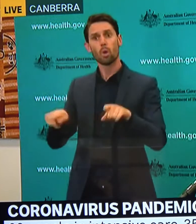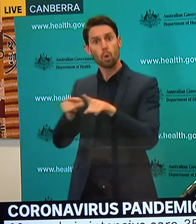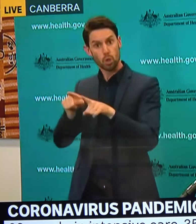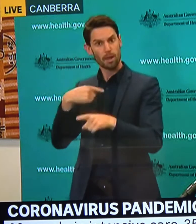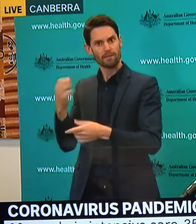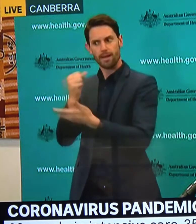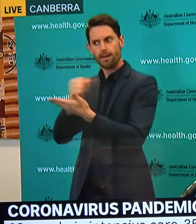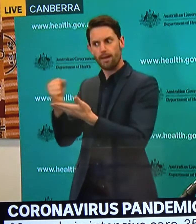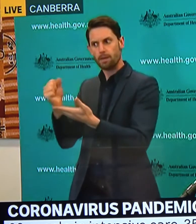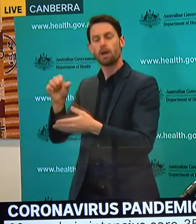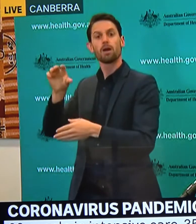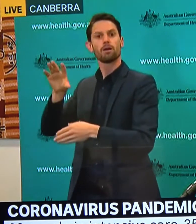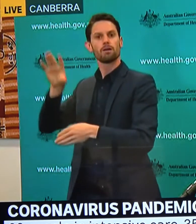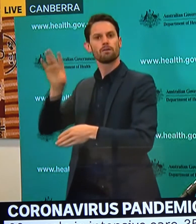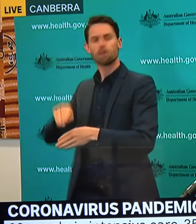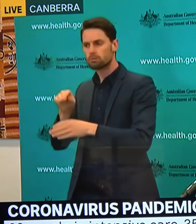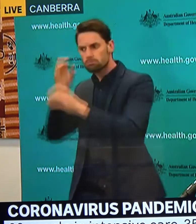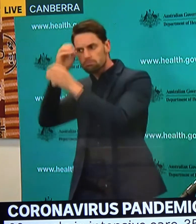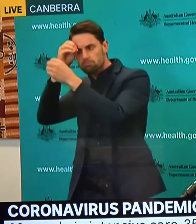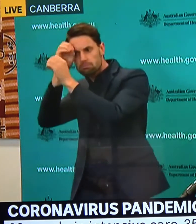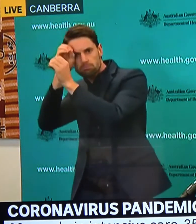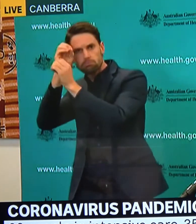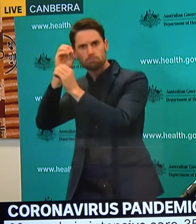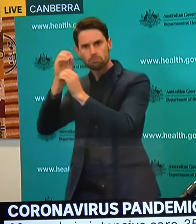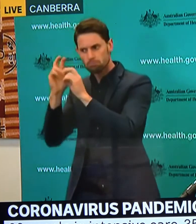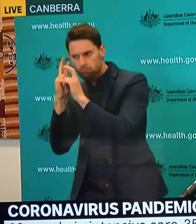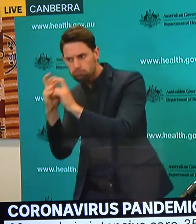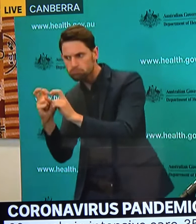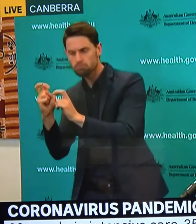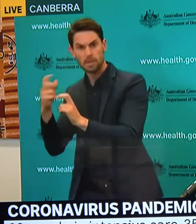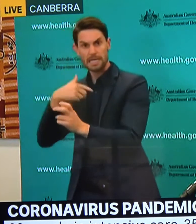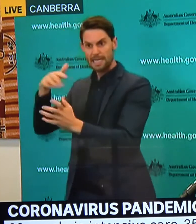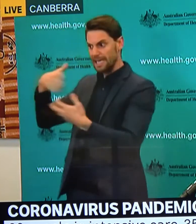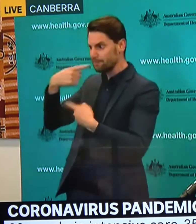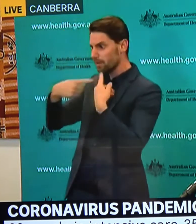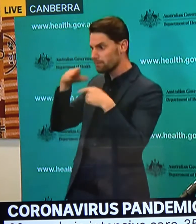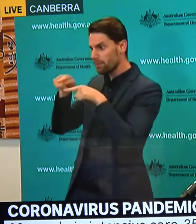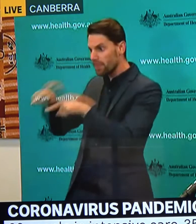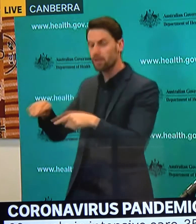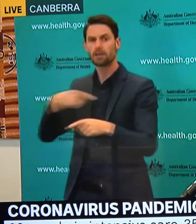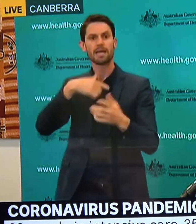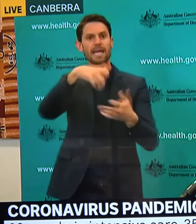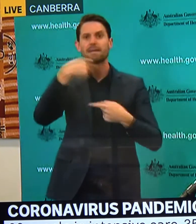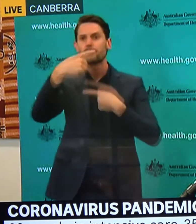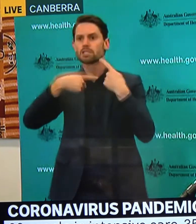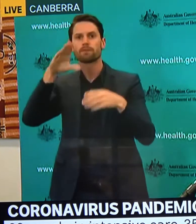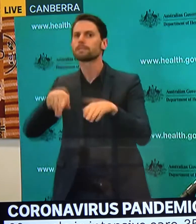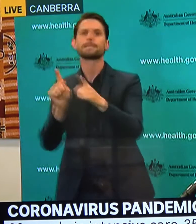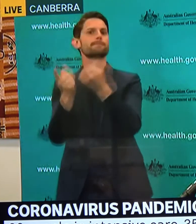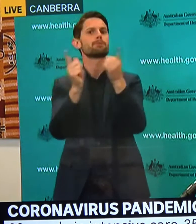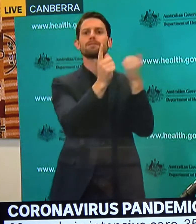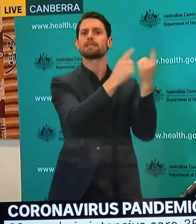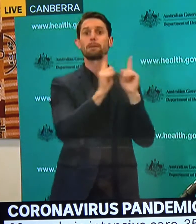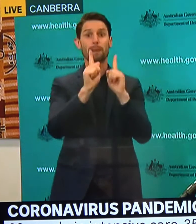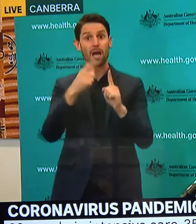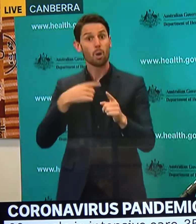testing, as I've demonstrated today. But there are other things. I really want to encourage Australians today to think about